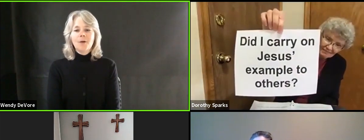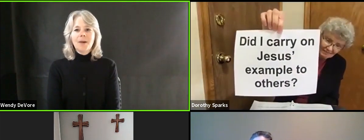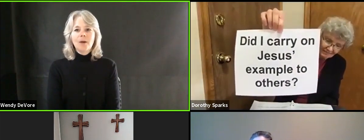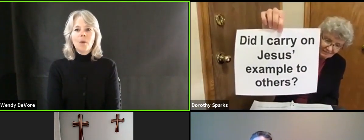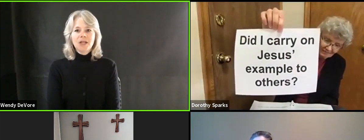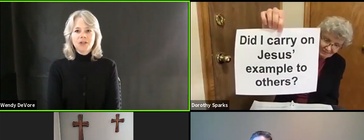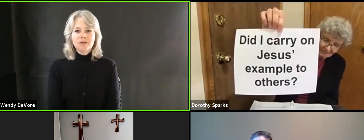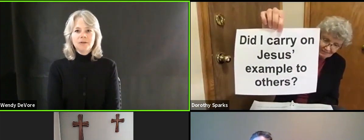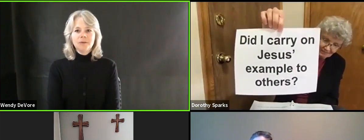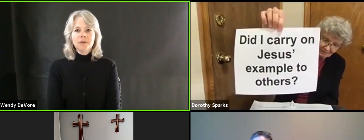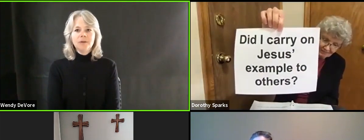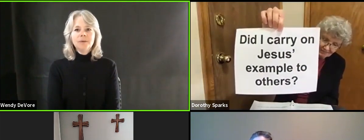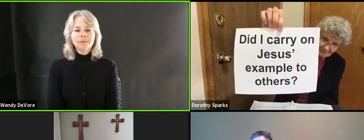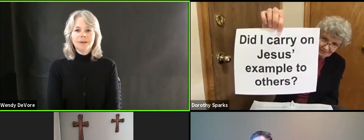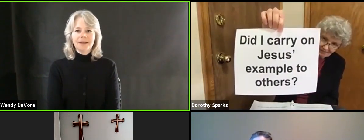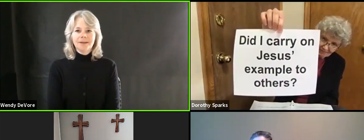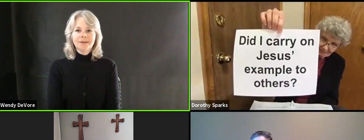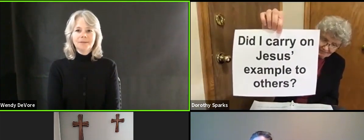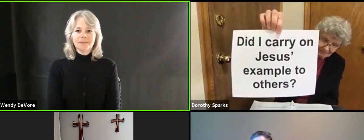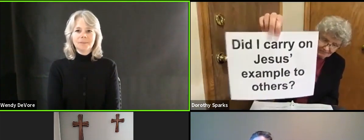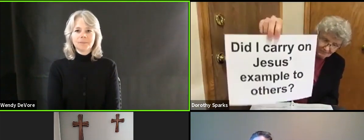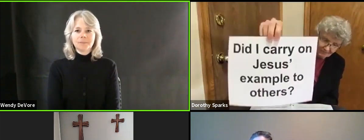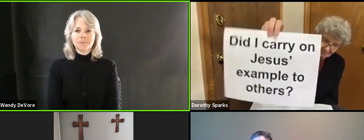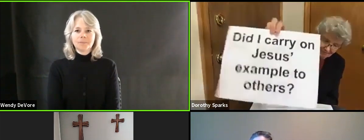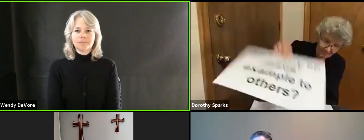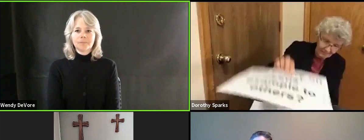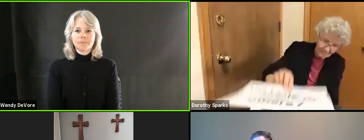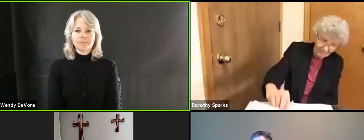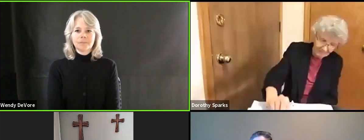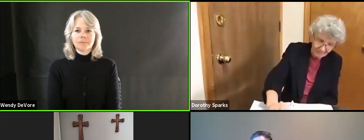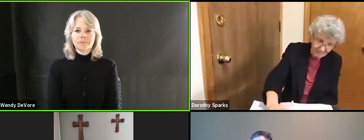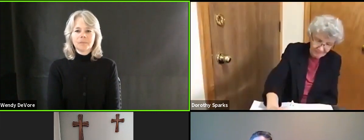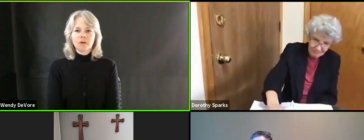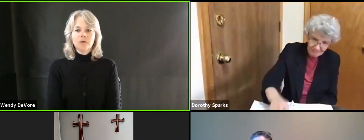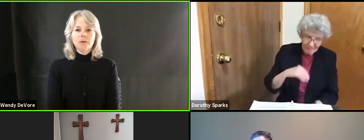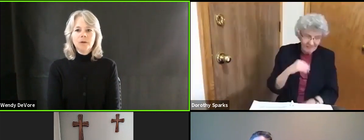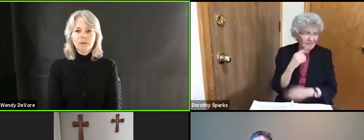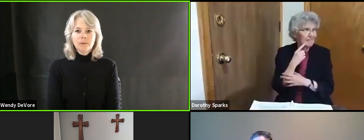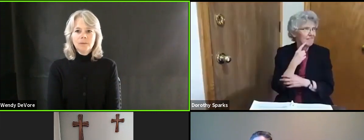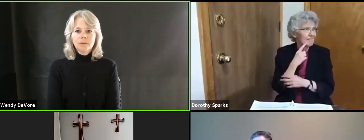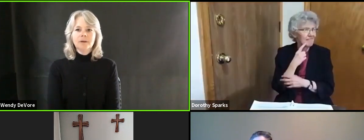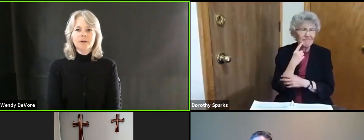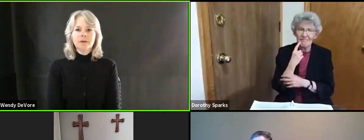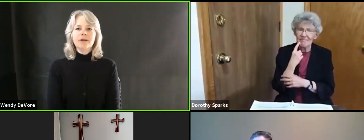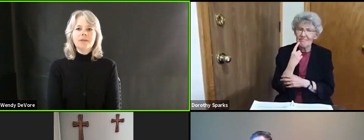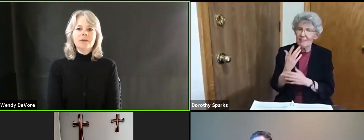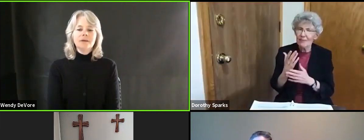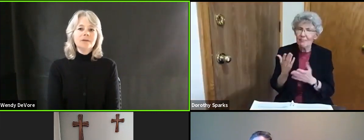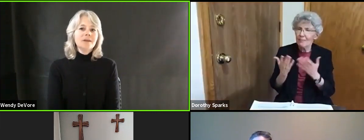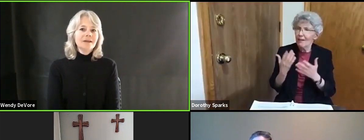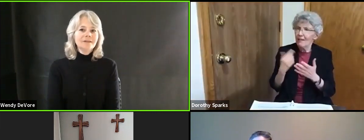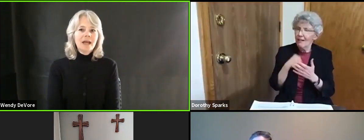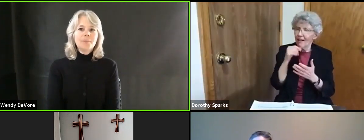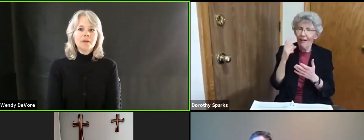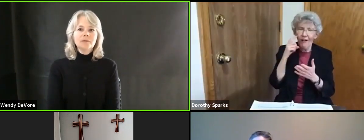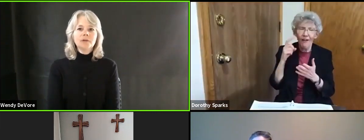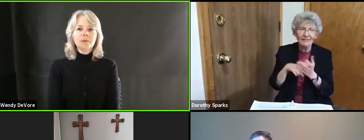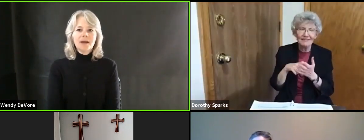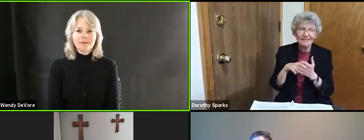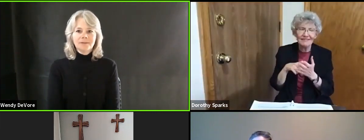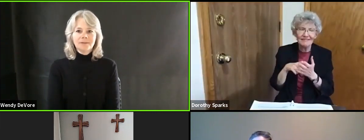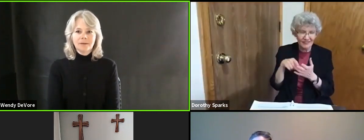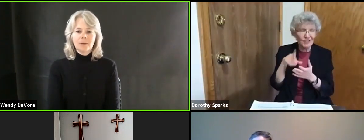And now my question to you is, do you carry the example